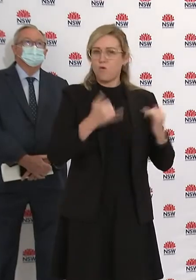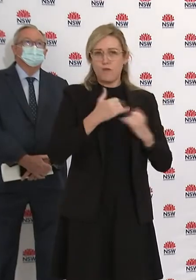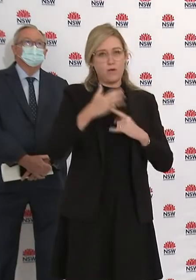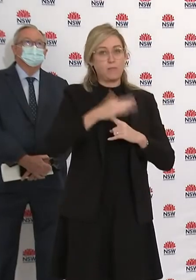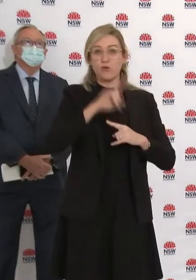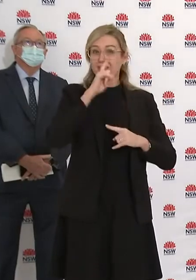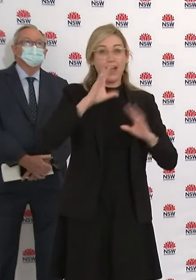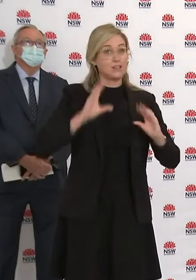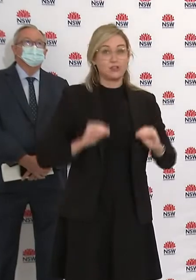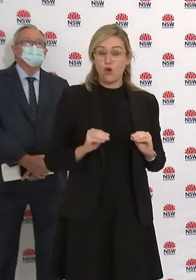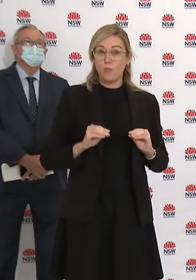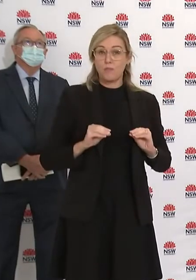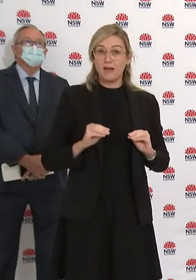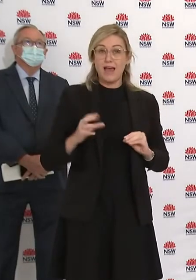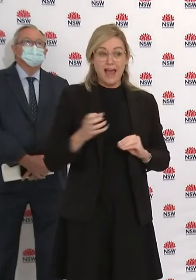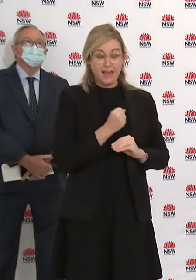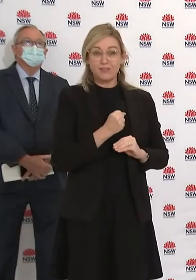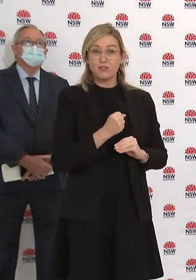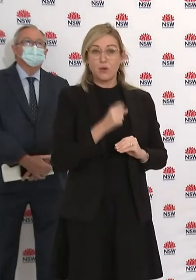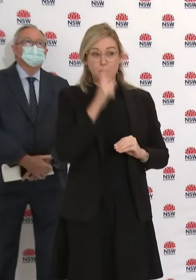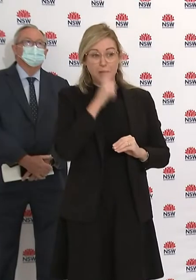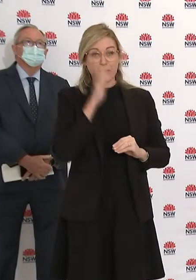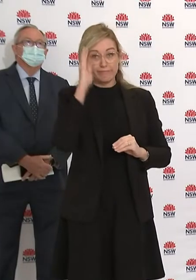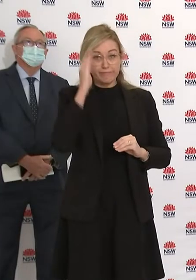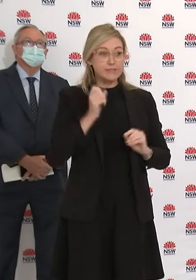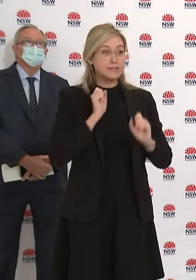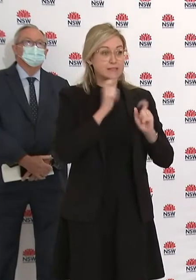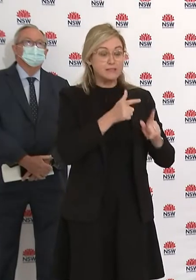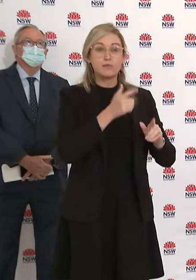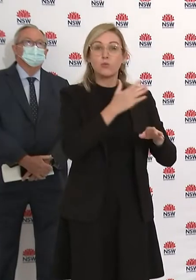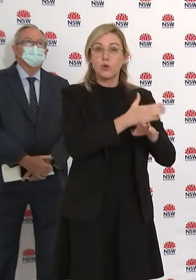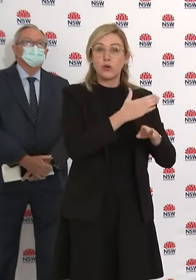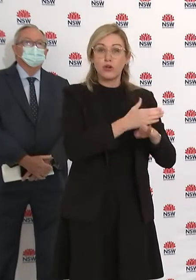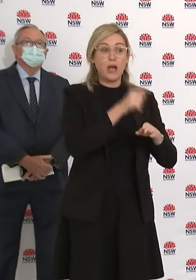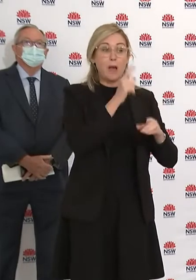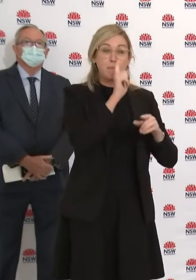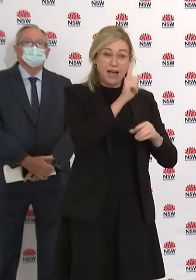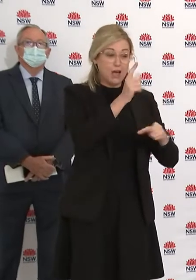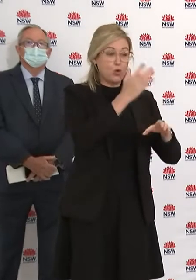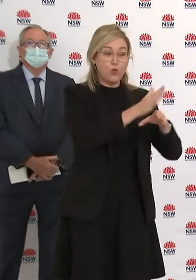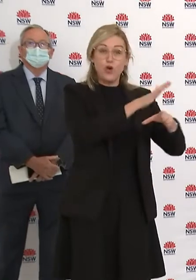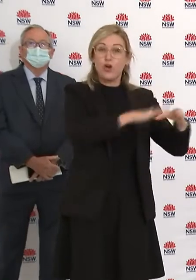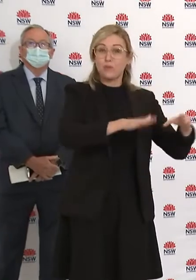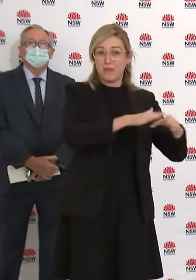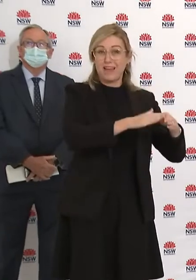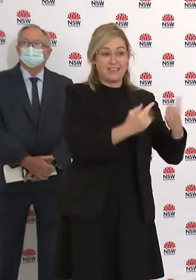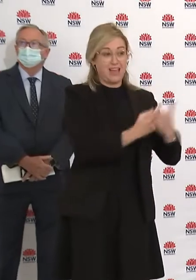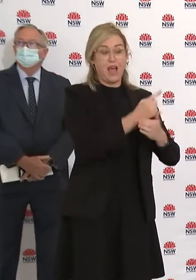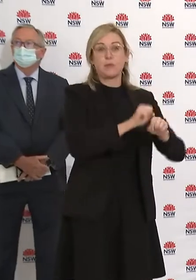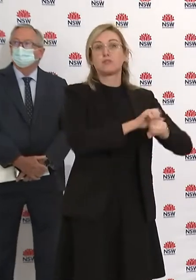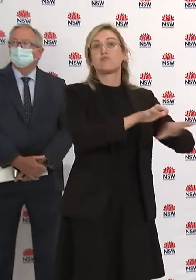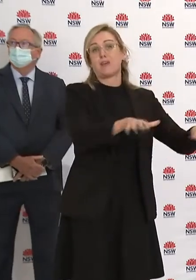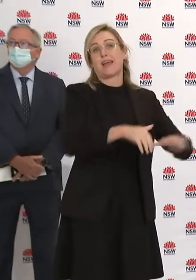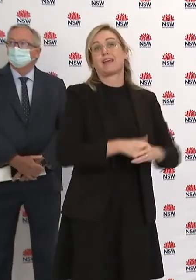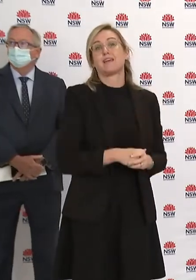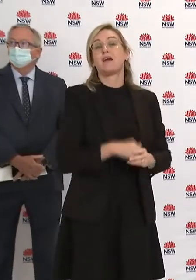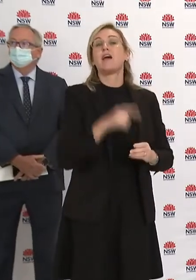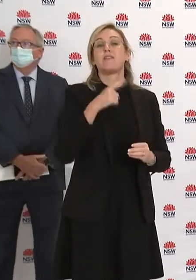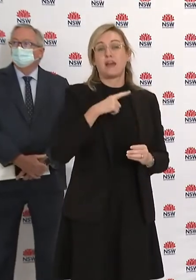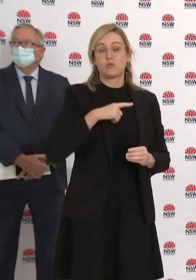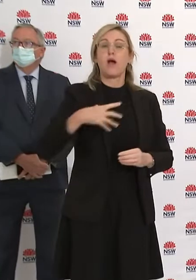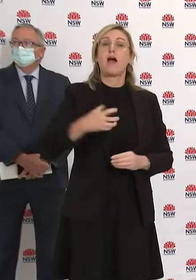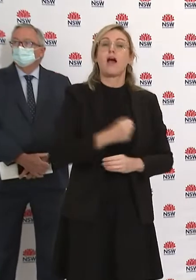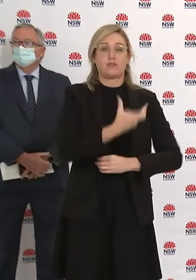that we need to get vaccines into younger people in southwestern Sydney. And as the Premier indicated,